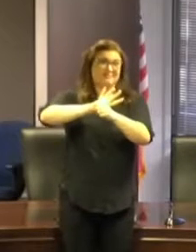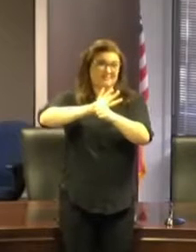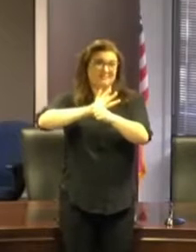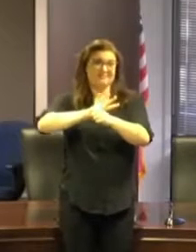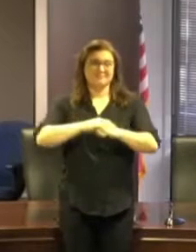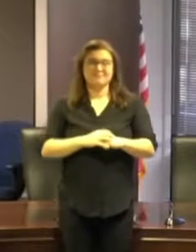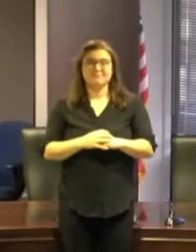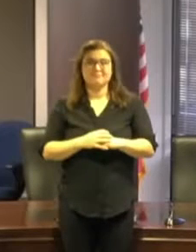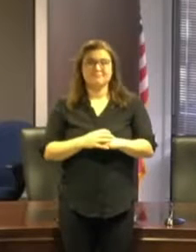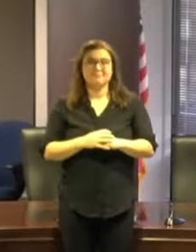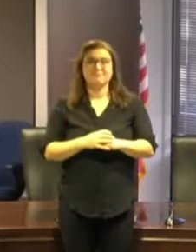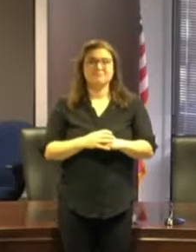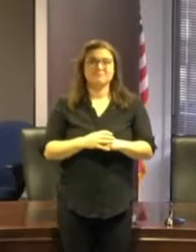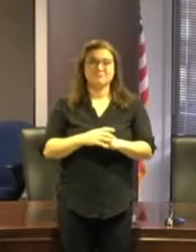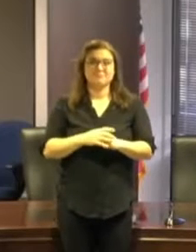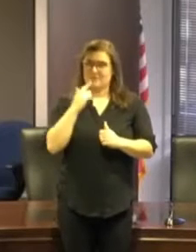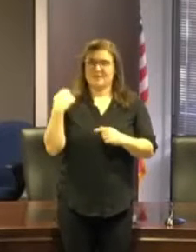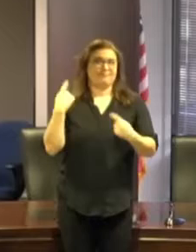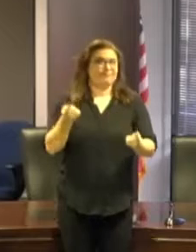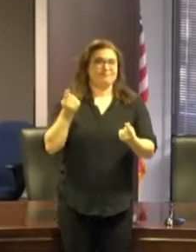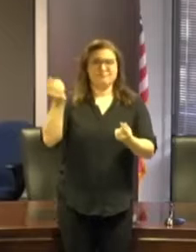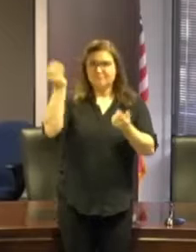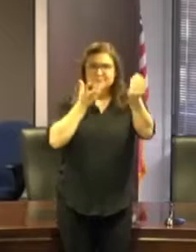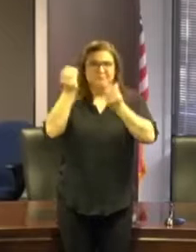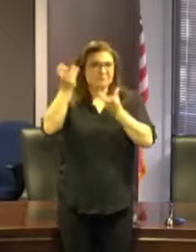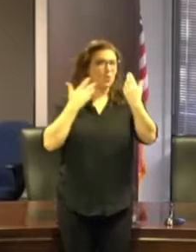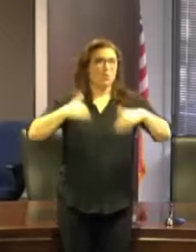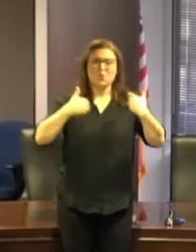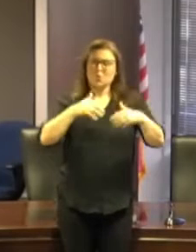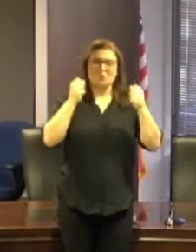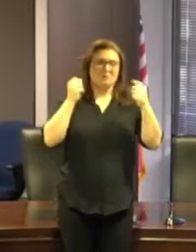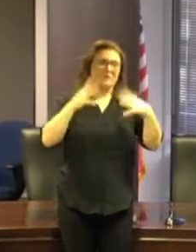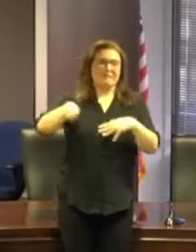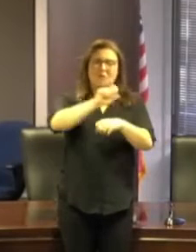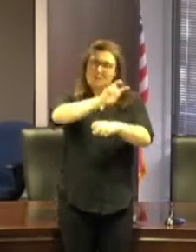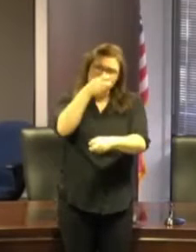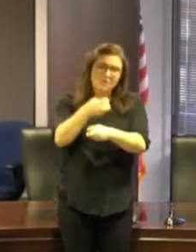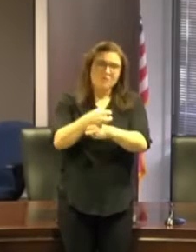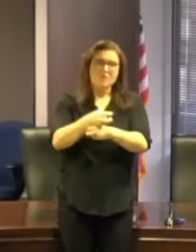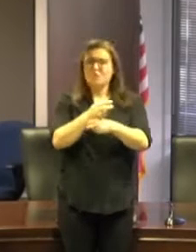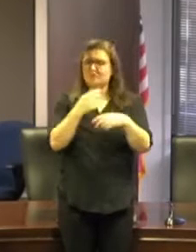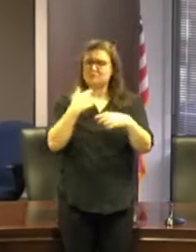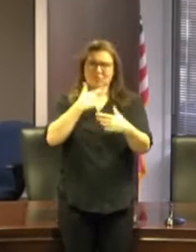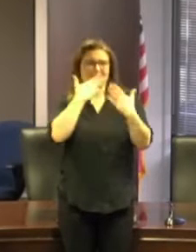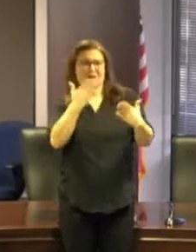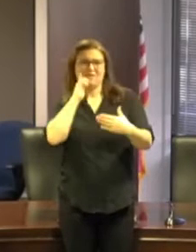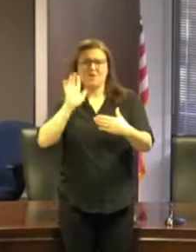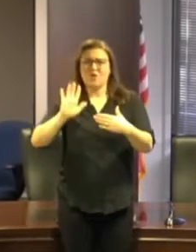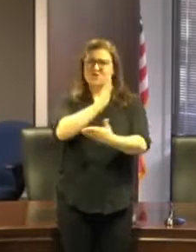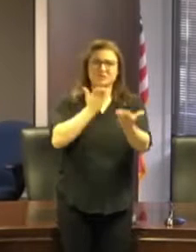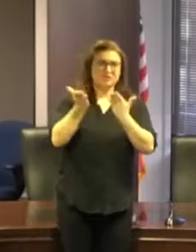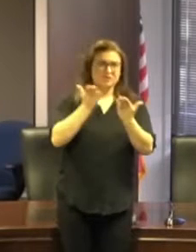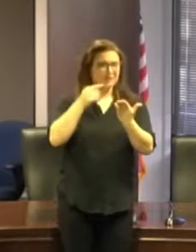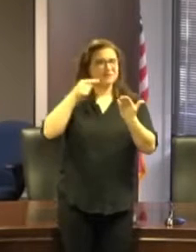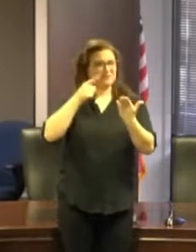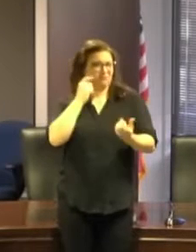COVID-19. We've heard story after story about the tremendous work that they're doing, and we are grateful for their service to the citizens of Georgia.